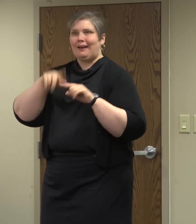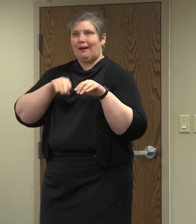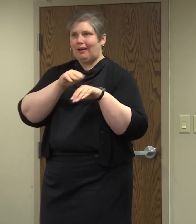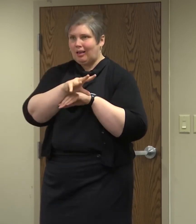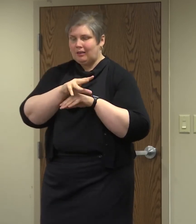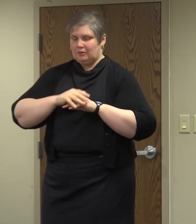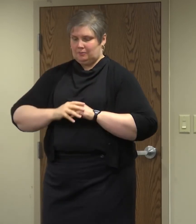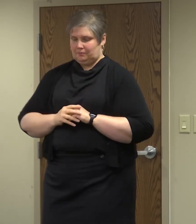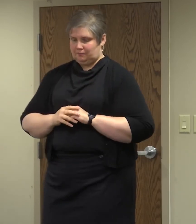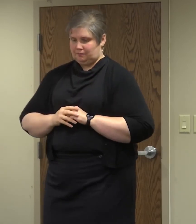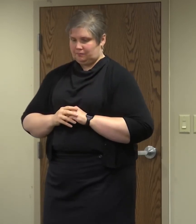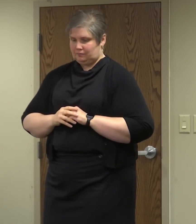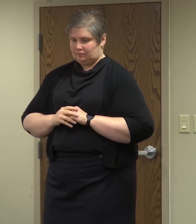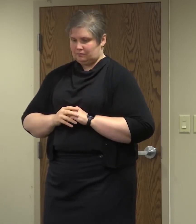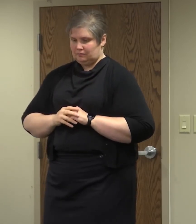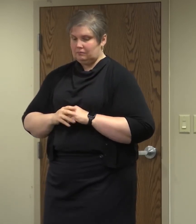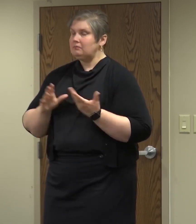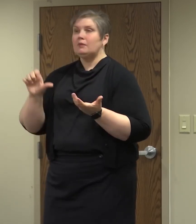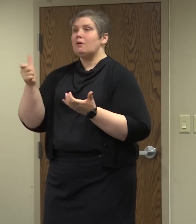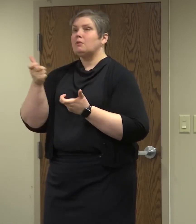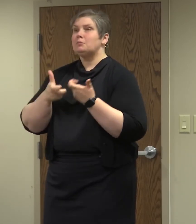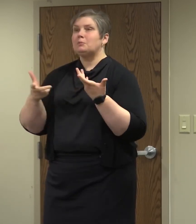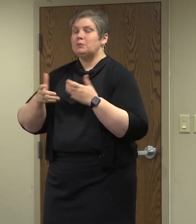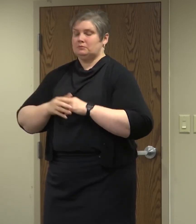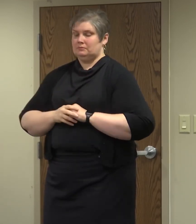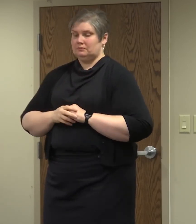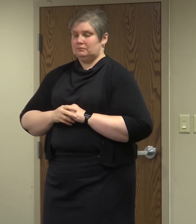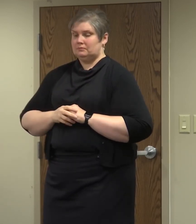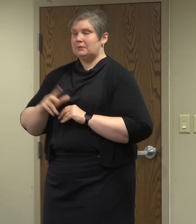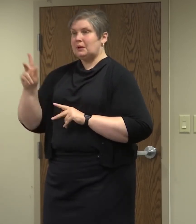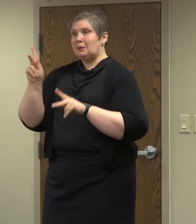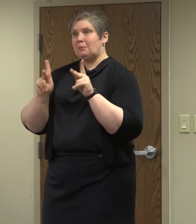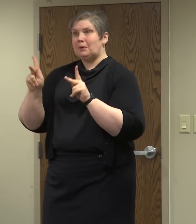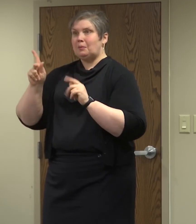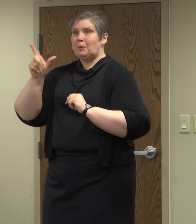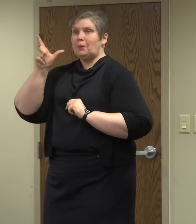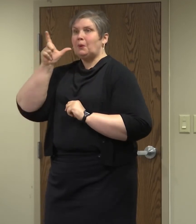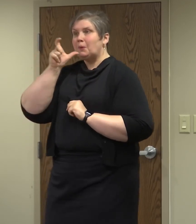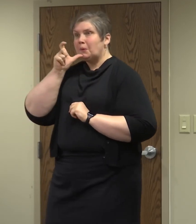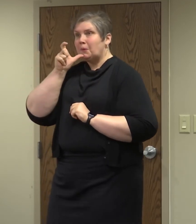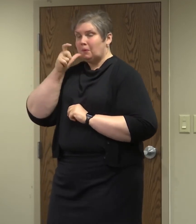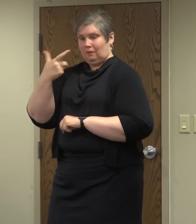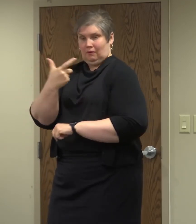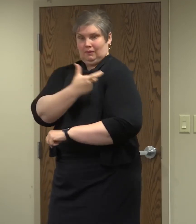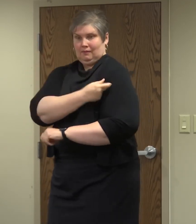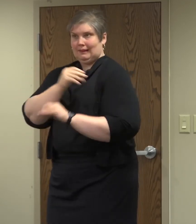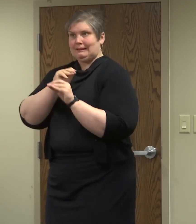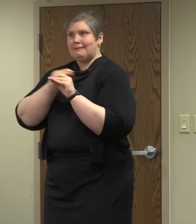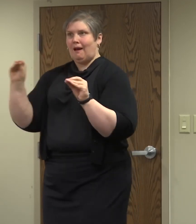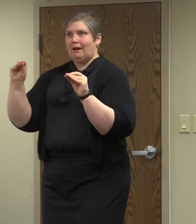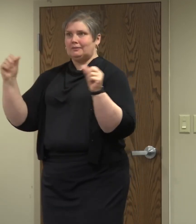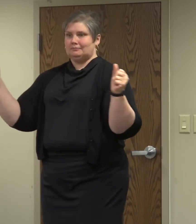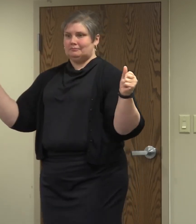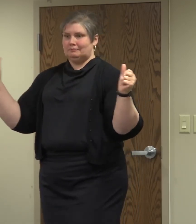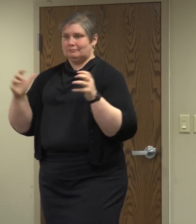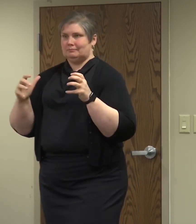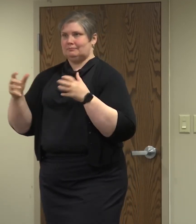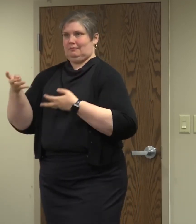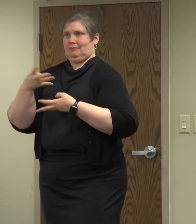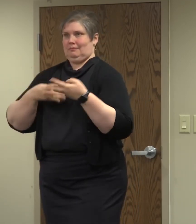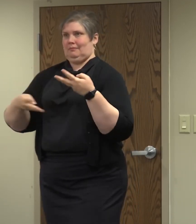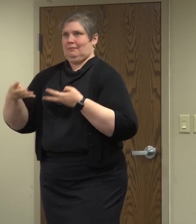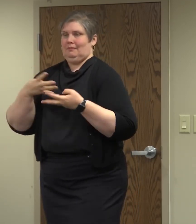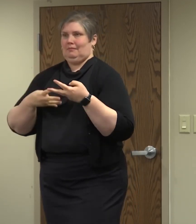Gathering of unvaccinated individuals. This is not the time to be hosting banquets and parties and things where you have a table full of